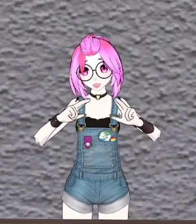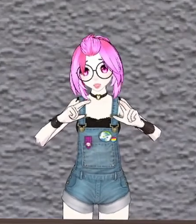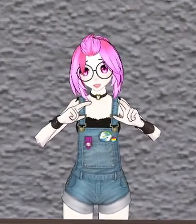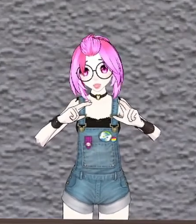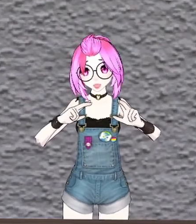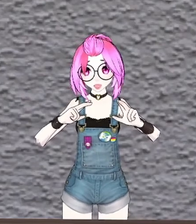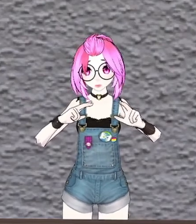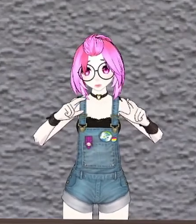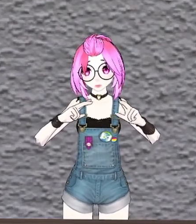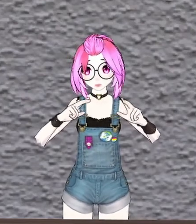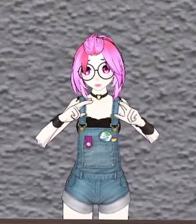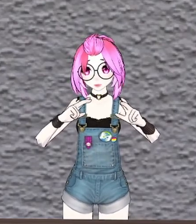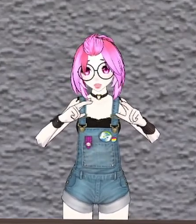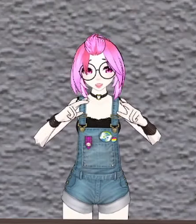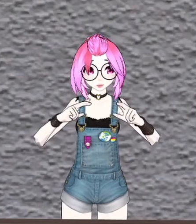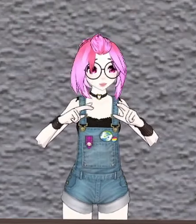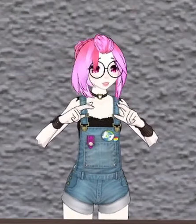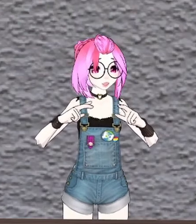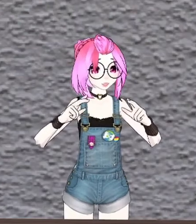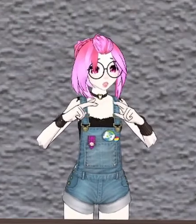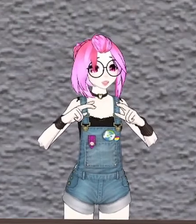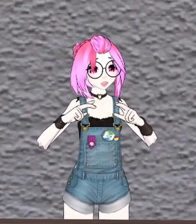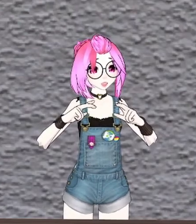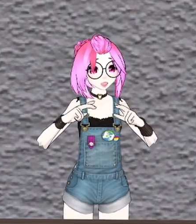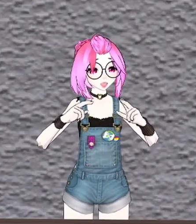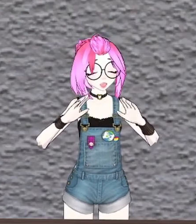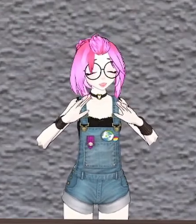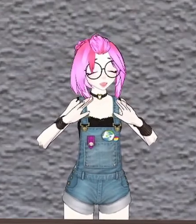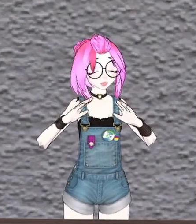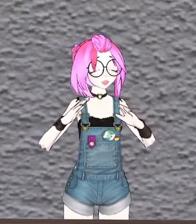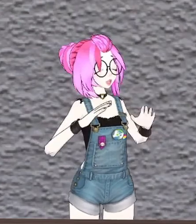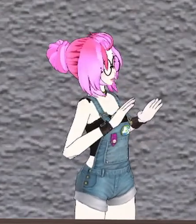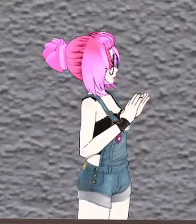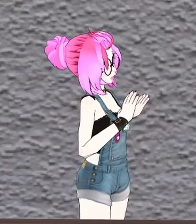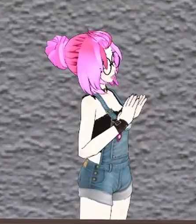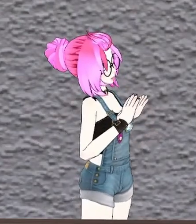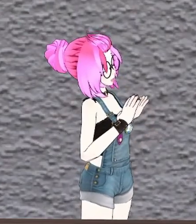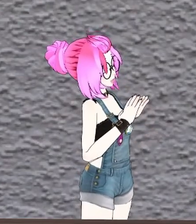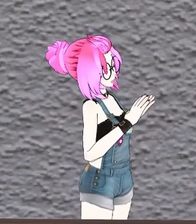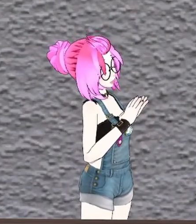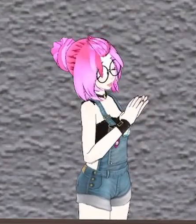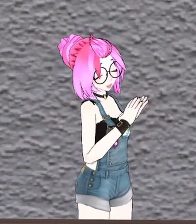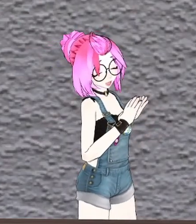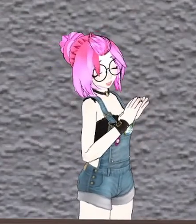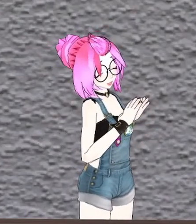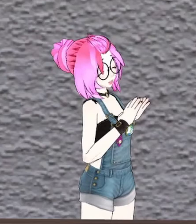retire is more like official, so it's kind of like tighter. So this is just like, I'm taking a break, I'm taking a vacation, I'm taking